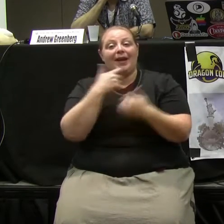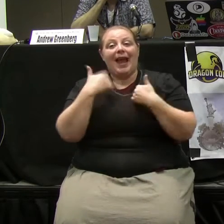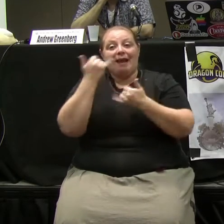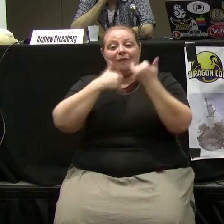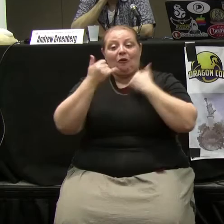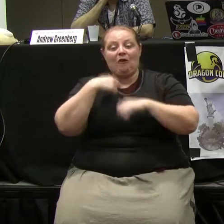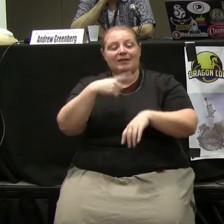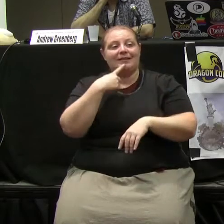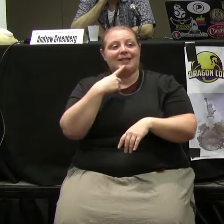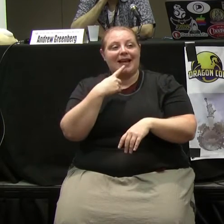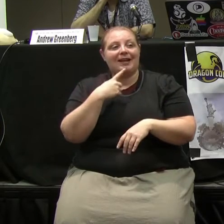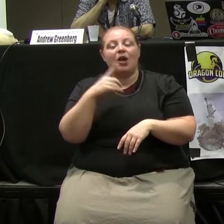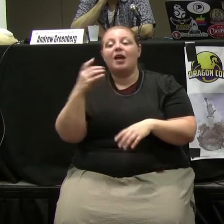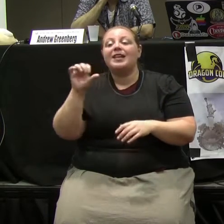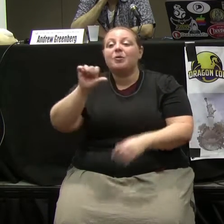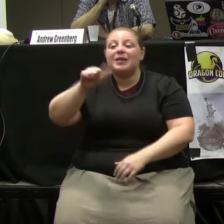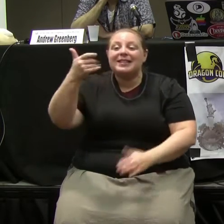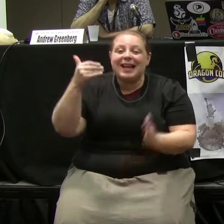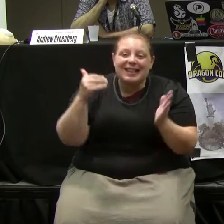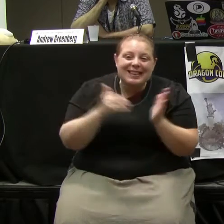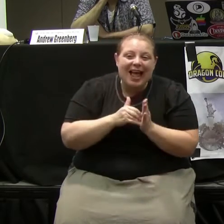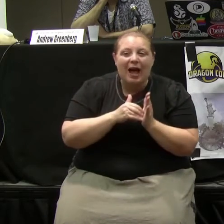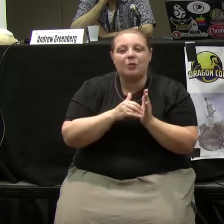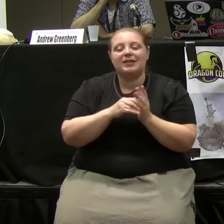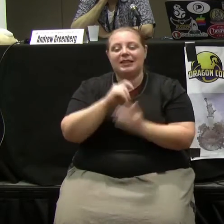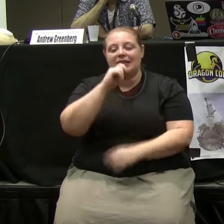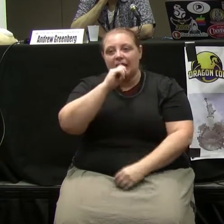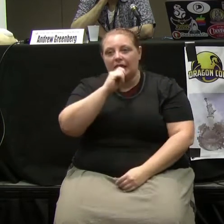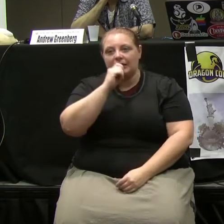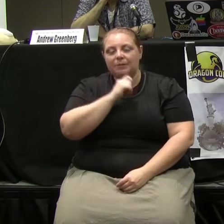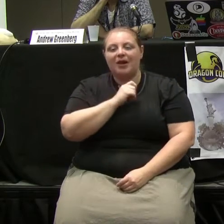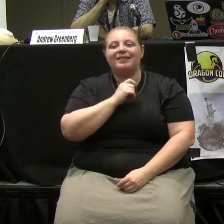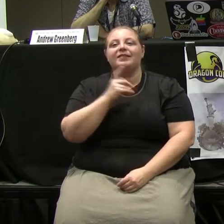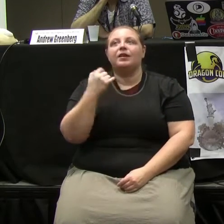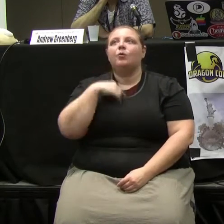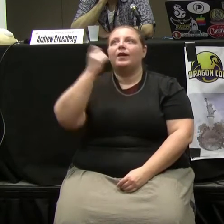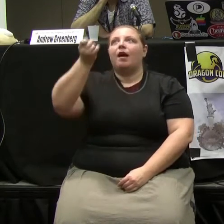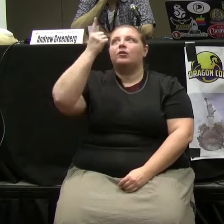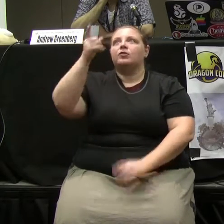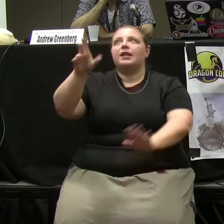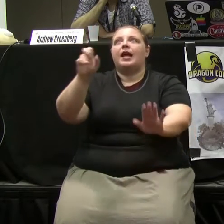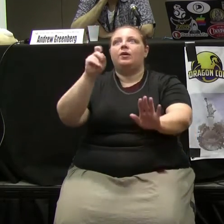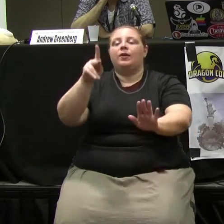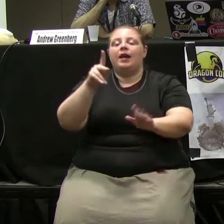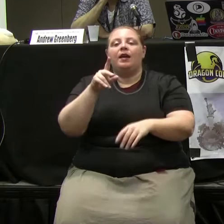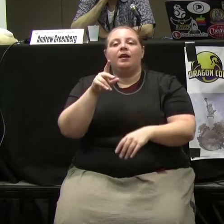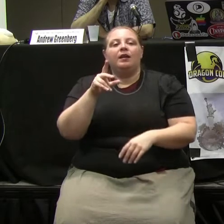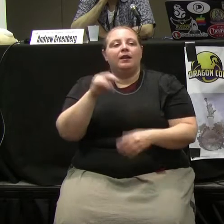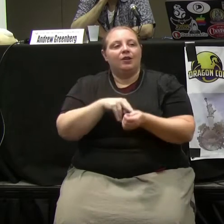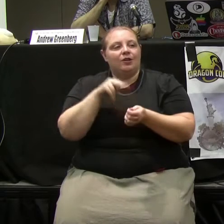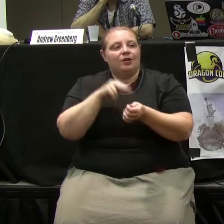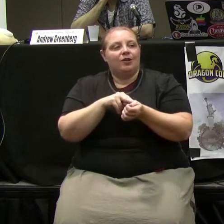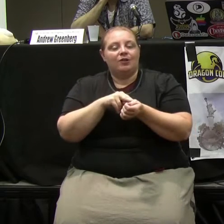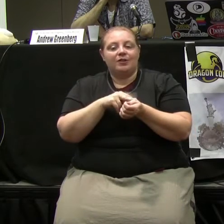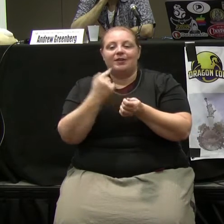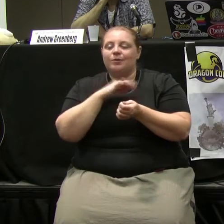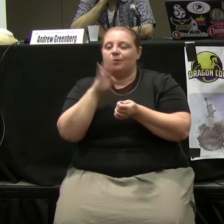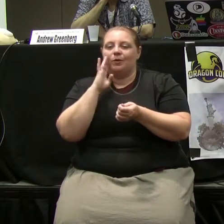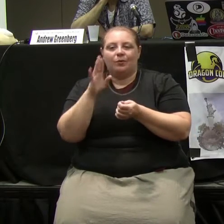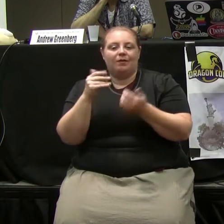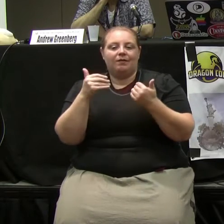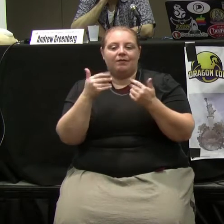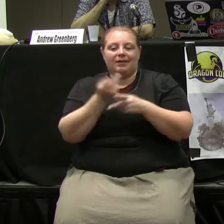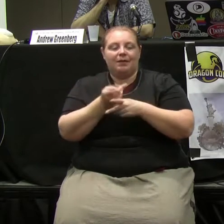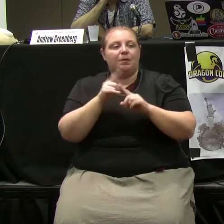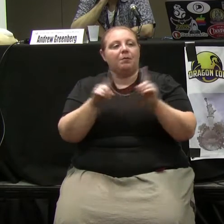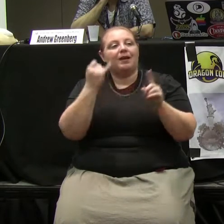got like 10,000 tongue depressors. Like and that the was, point has been gotten across. The nurses were saved that year. They were low-hanging fruit on the budget. But you